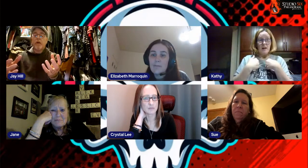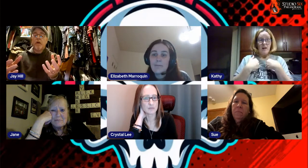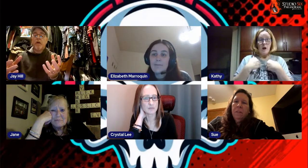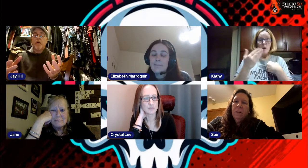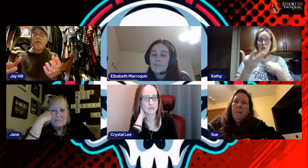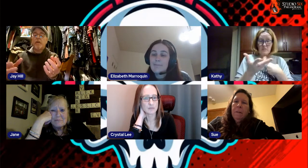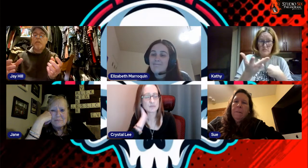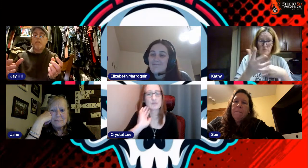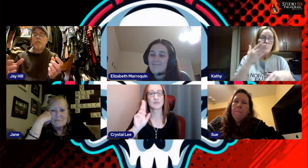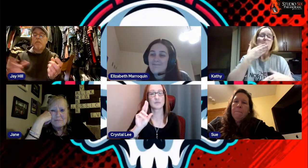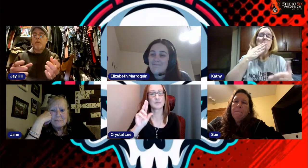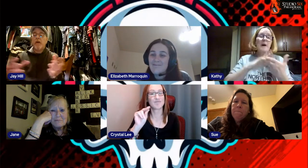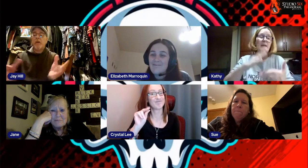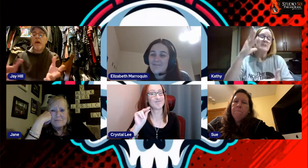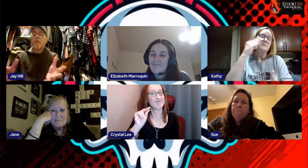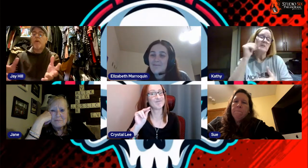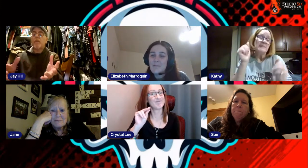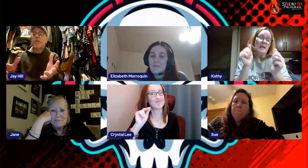experience,